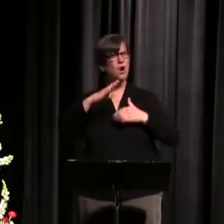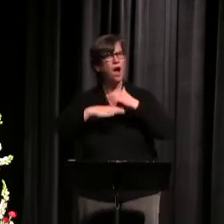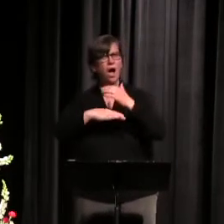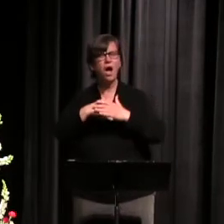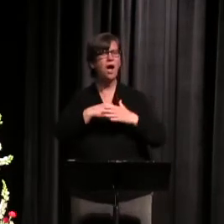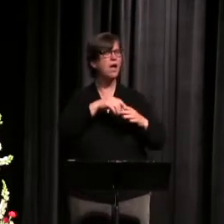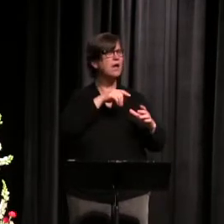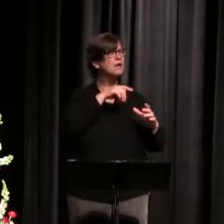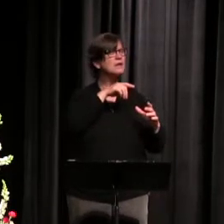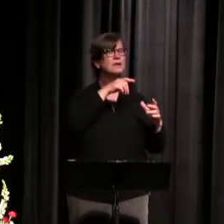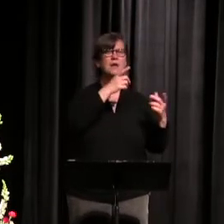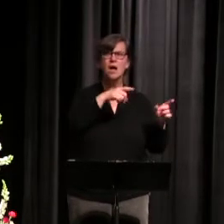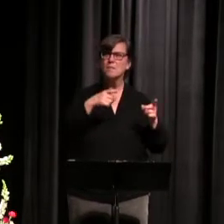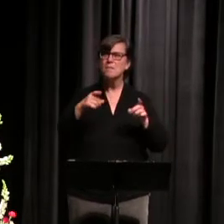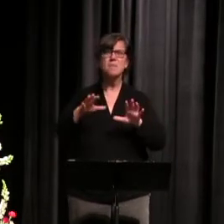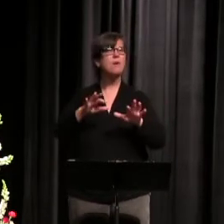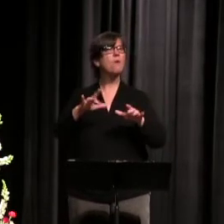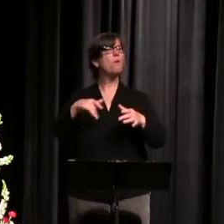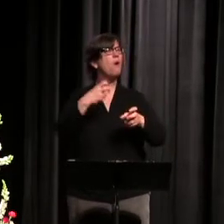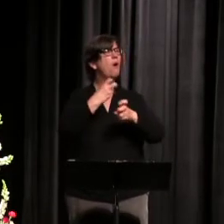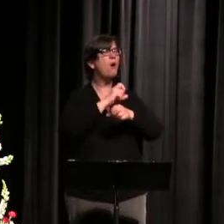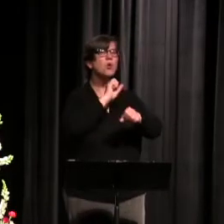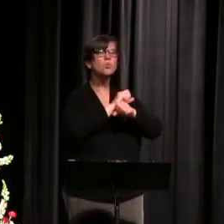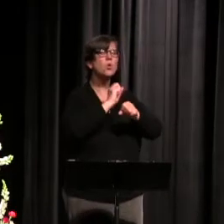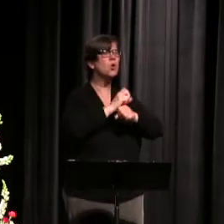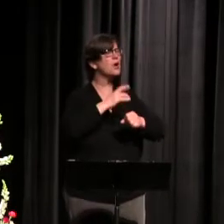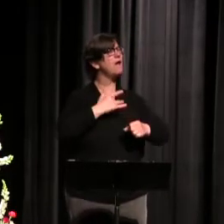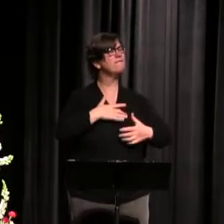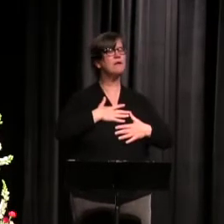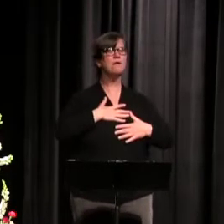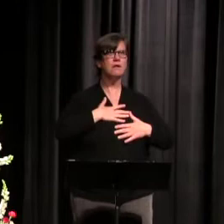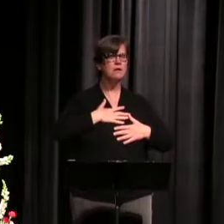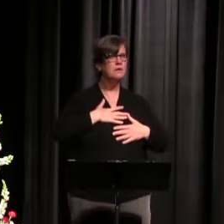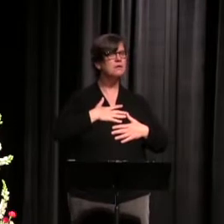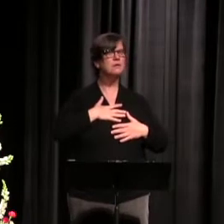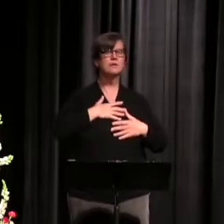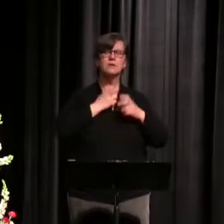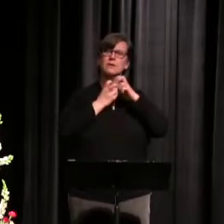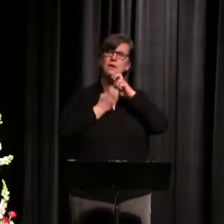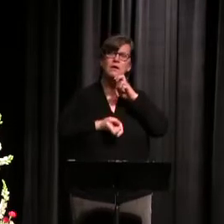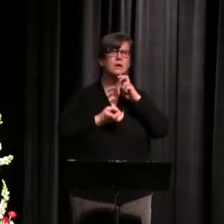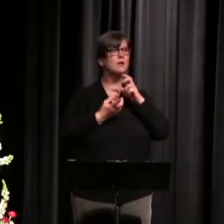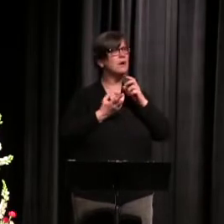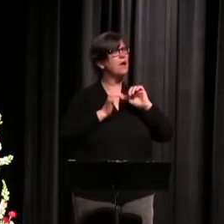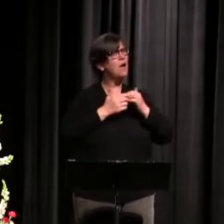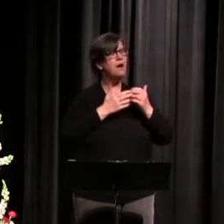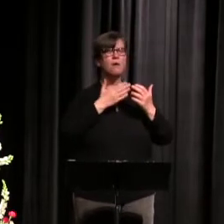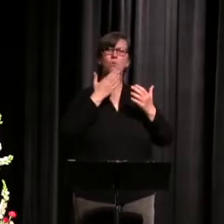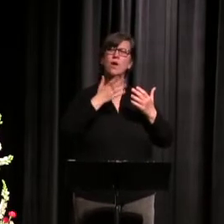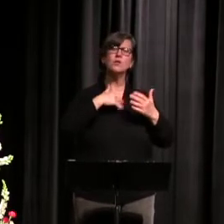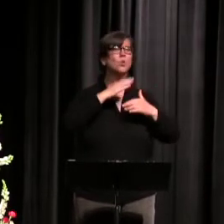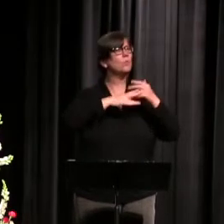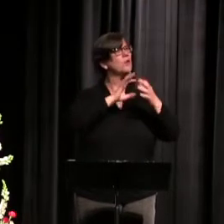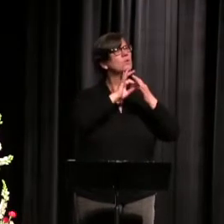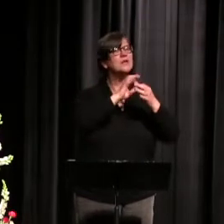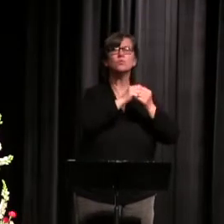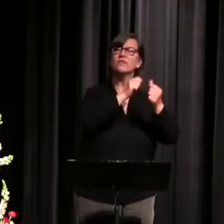awe of your ability to build connections and relationships with others. I have been inspired by your